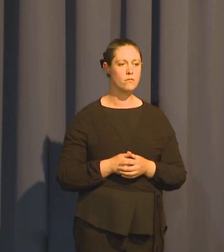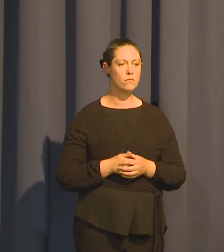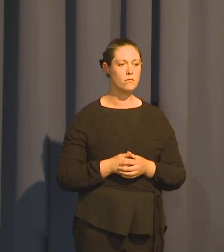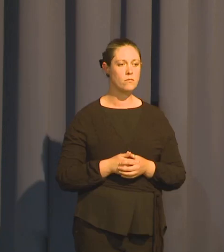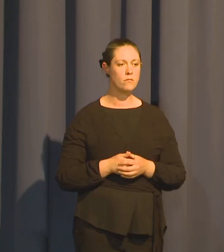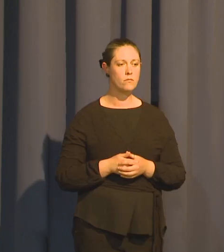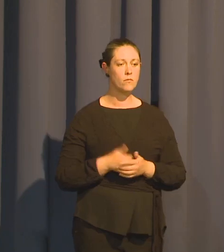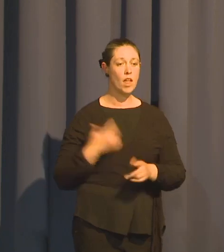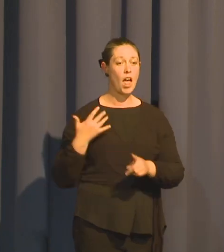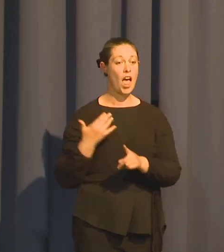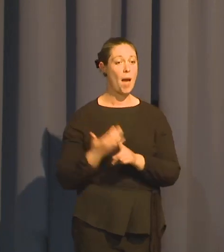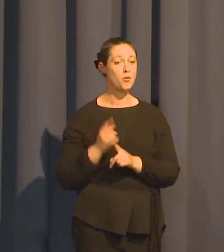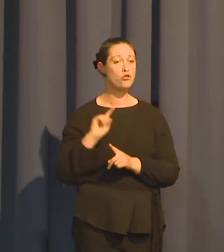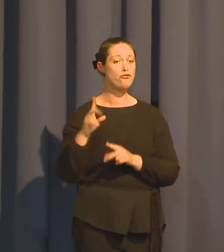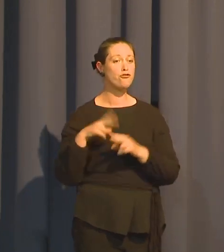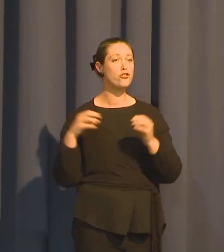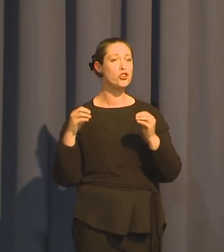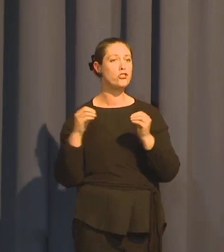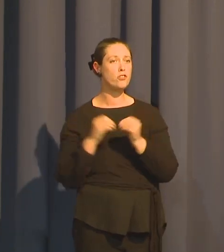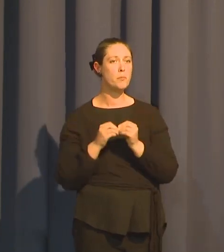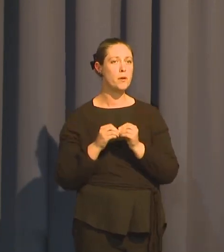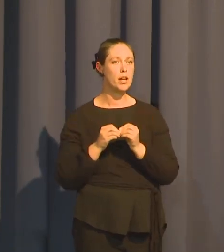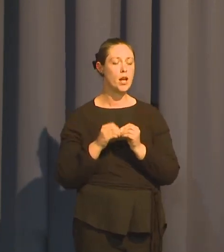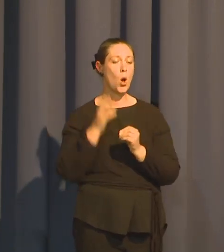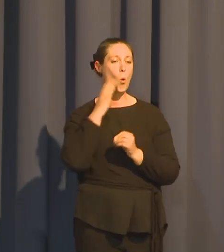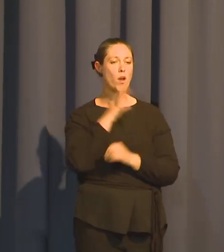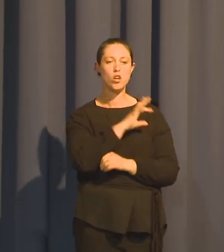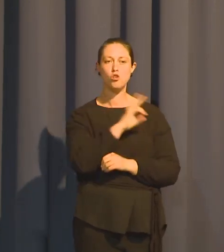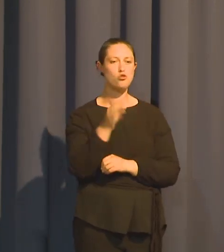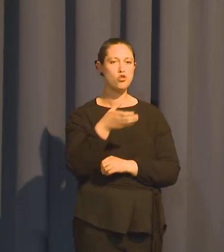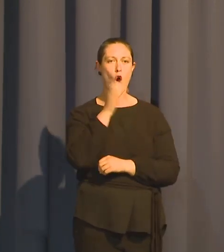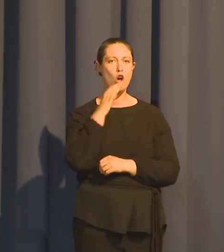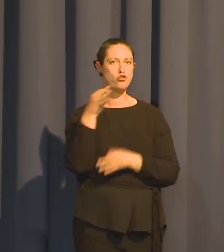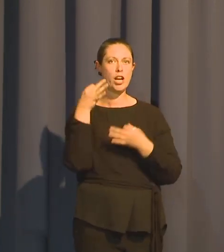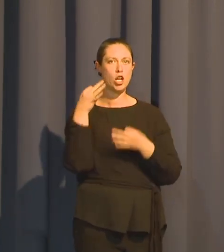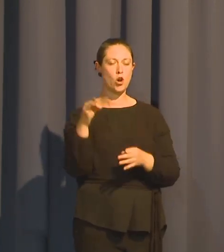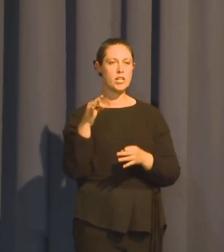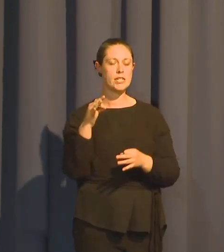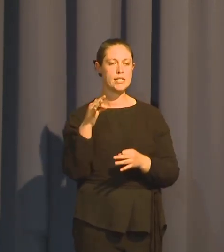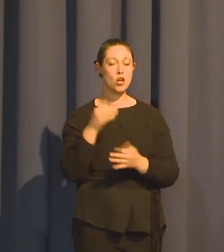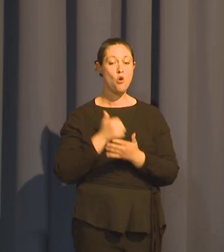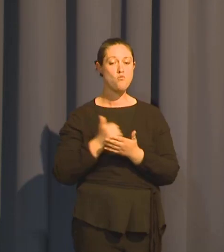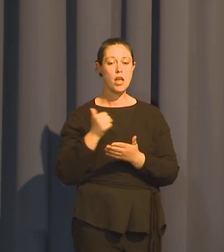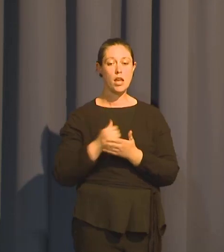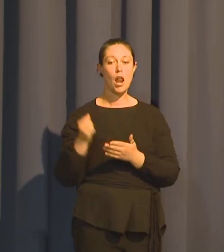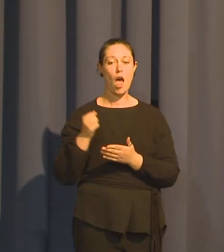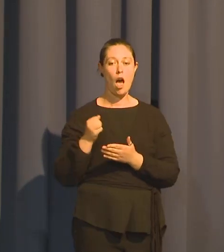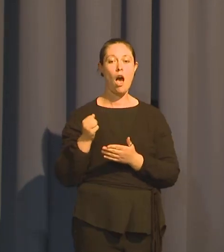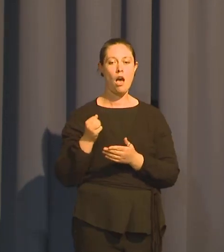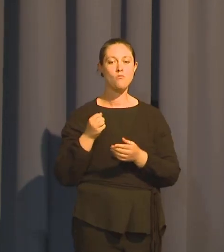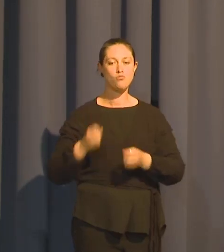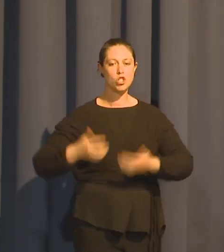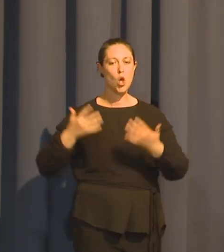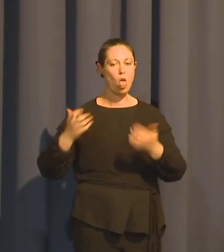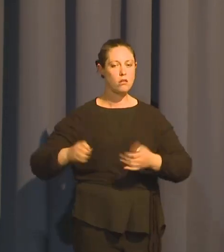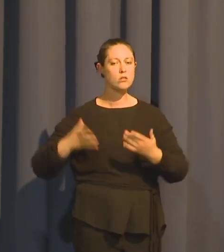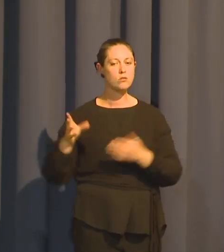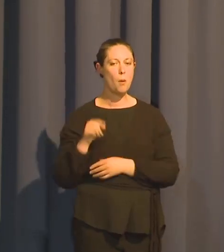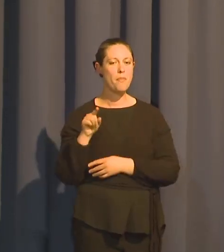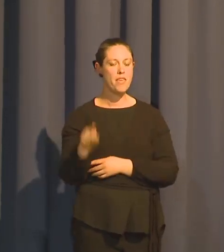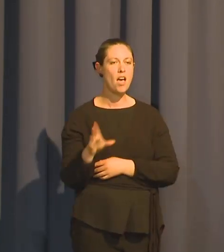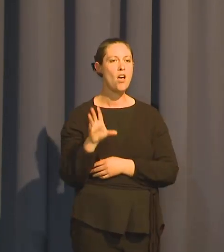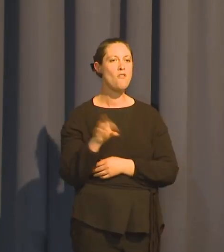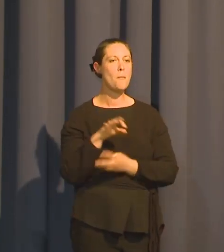up until February 1st, or around the time of issuing the Do Not Drink notice, we were getting quite regular readings, and those were all taken from sample